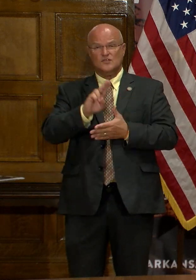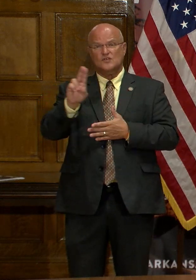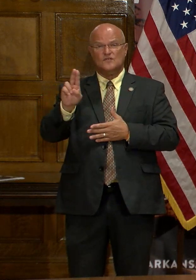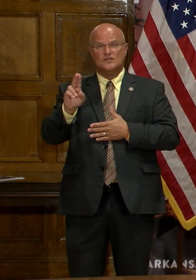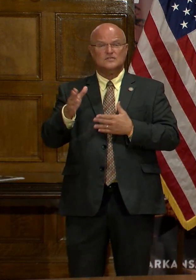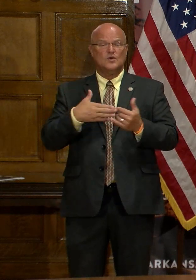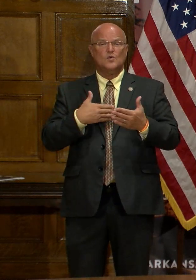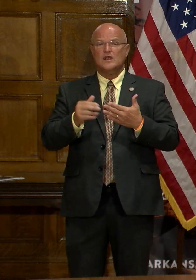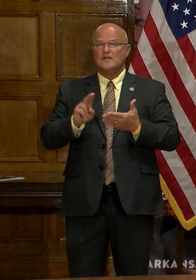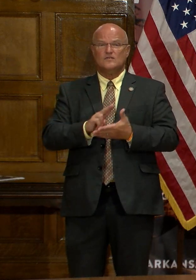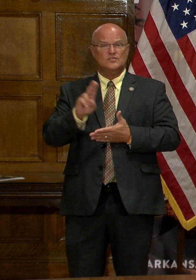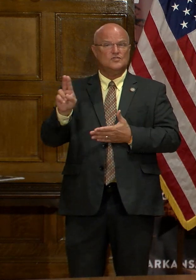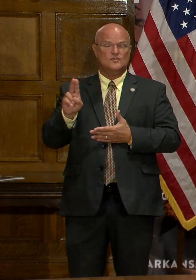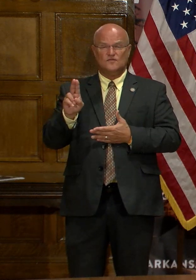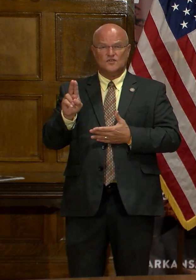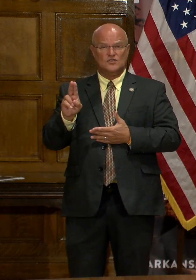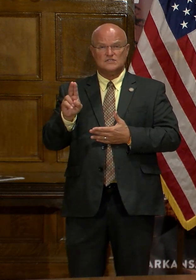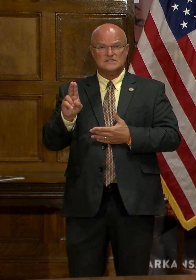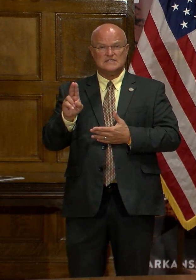universities, whatever university